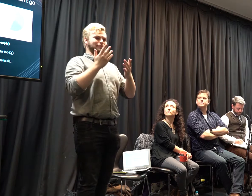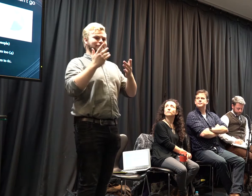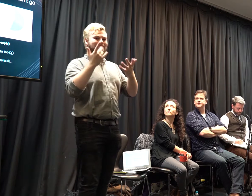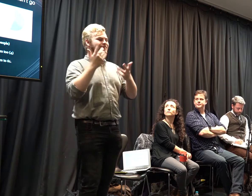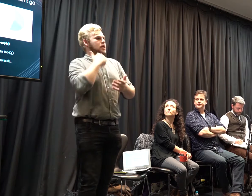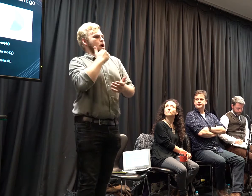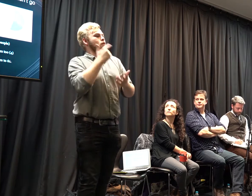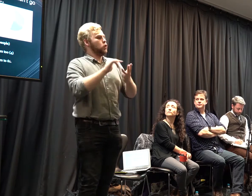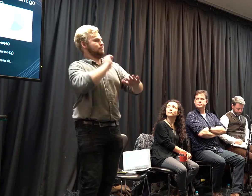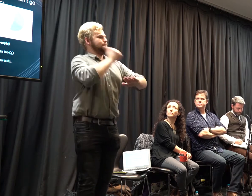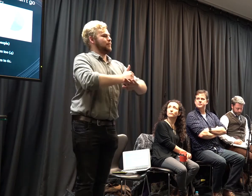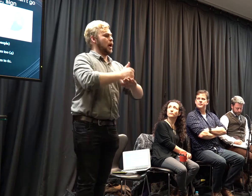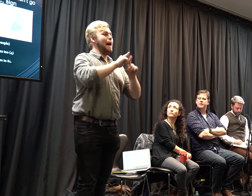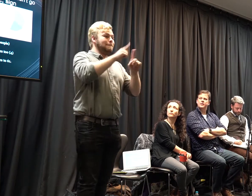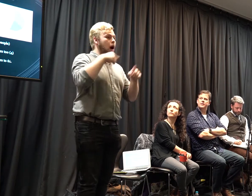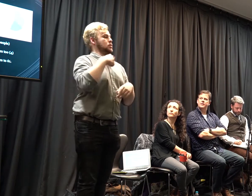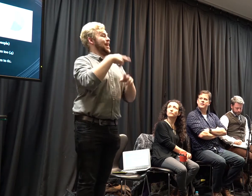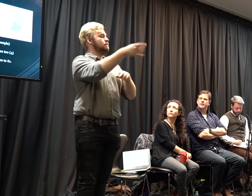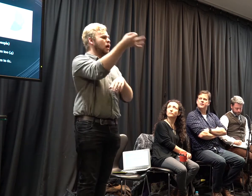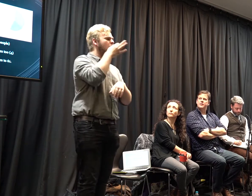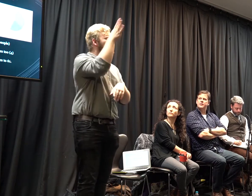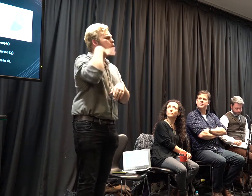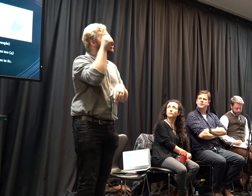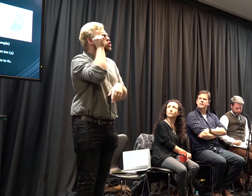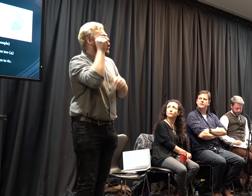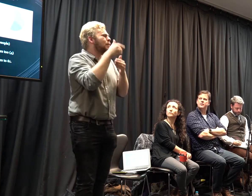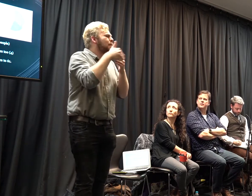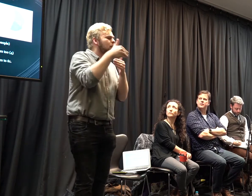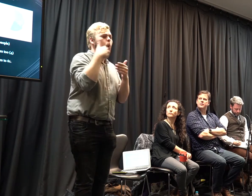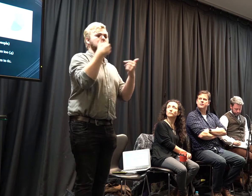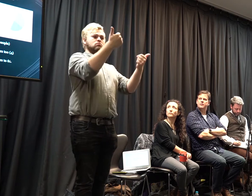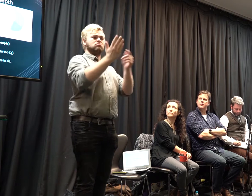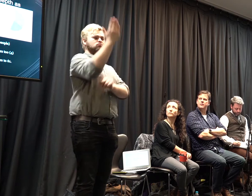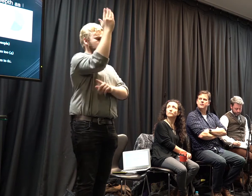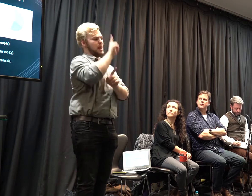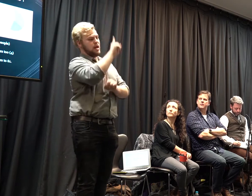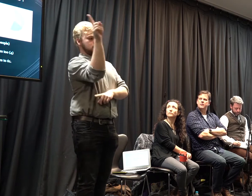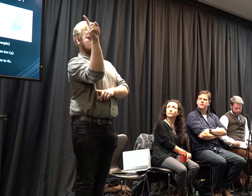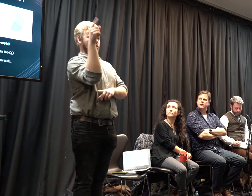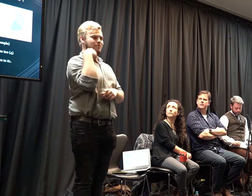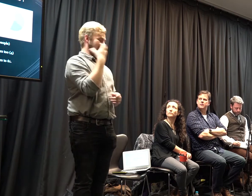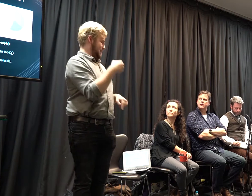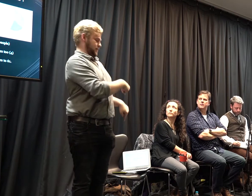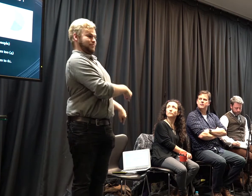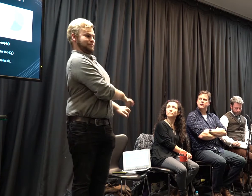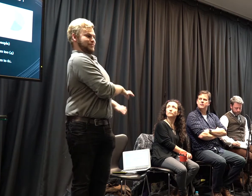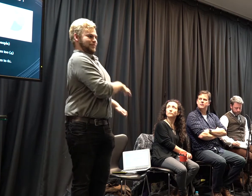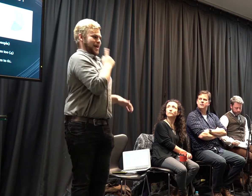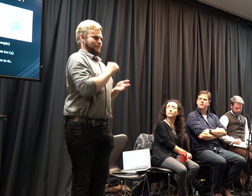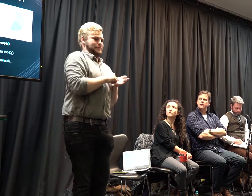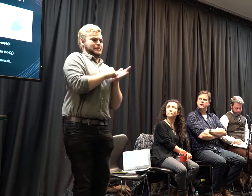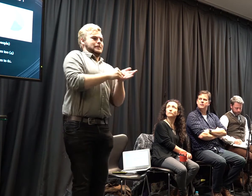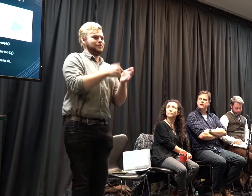English. So this data isn't as in-depth as I would have liked. If anyone would like to ask me